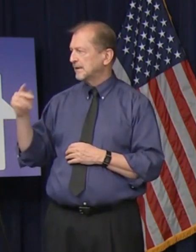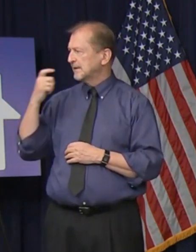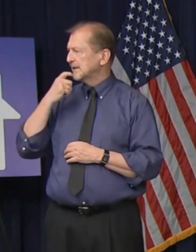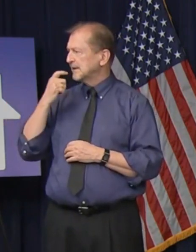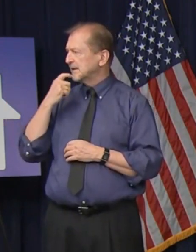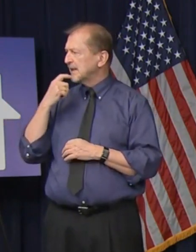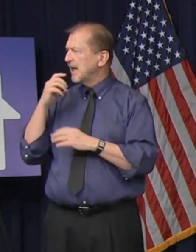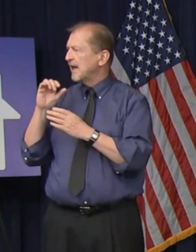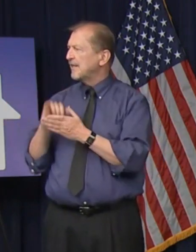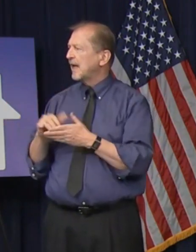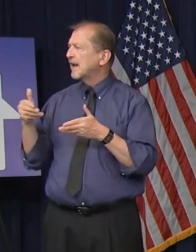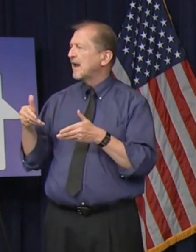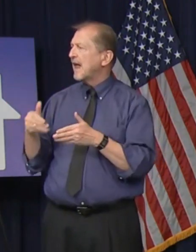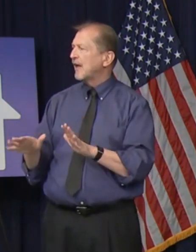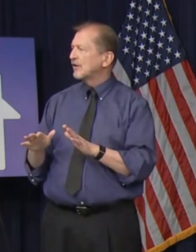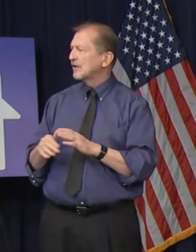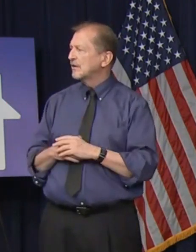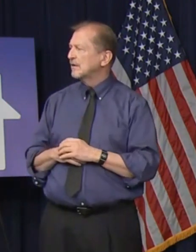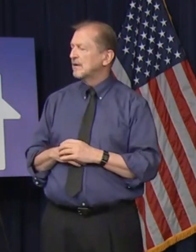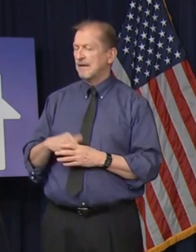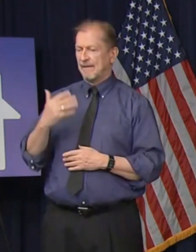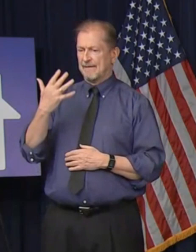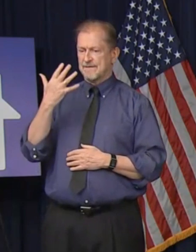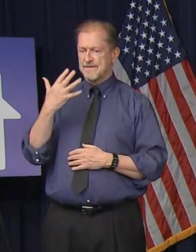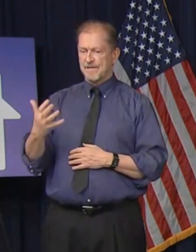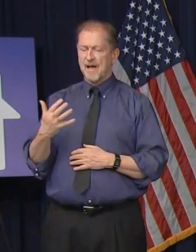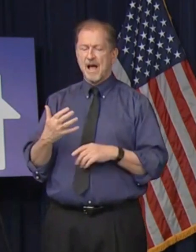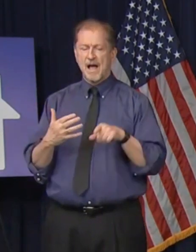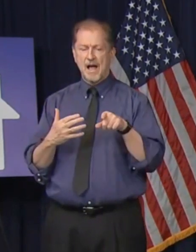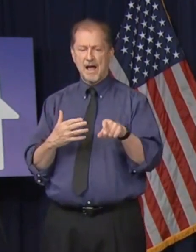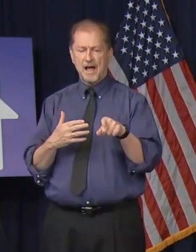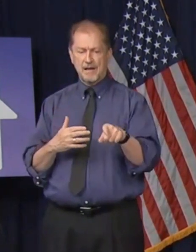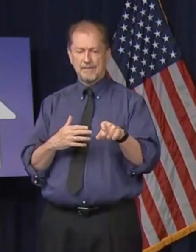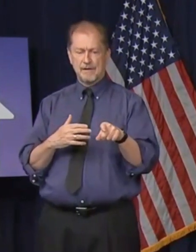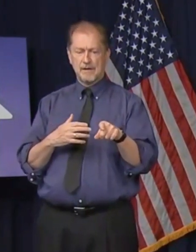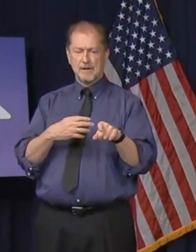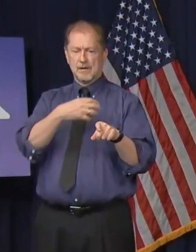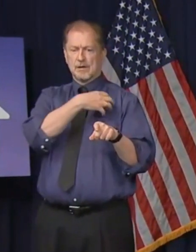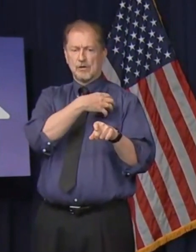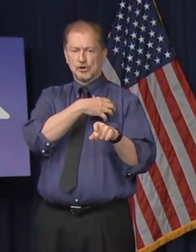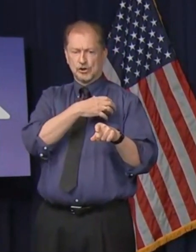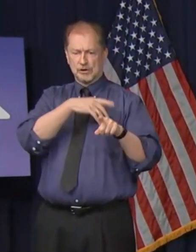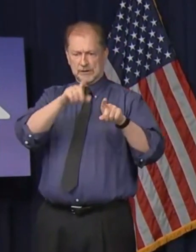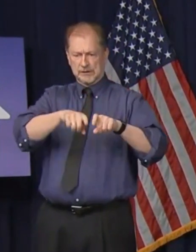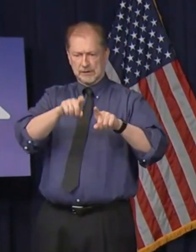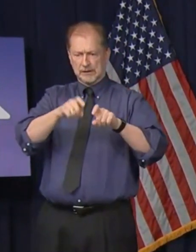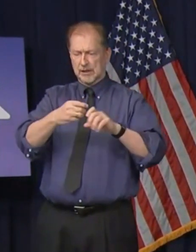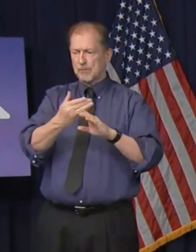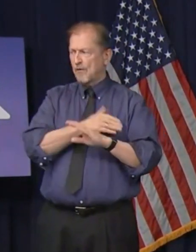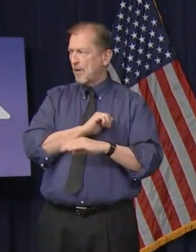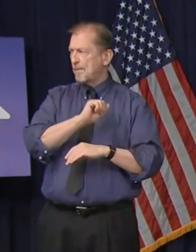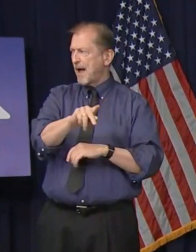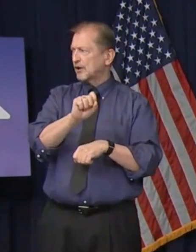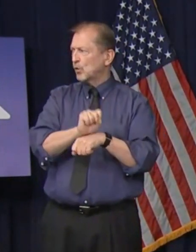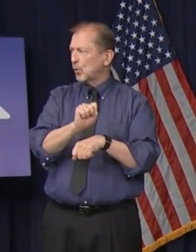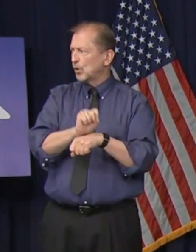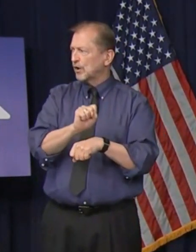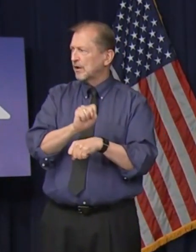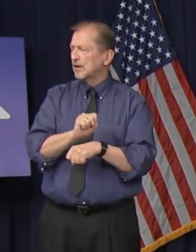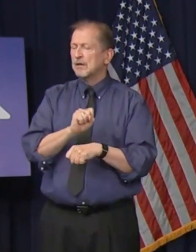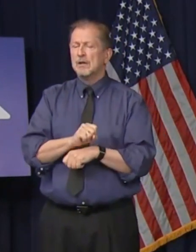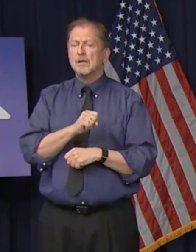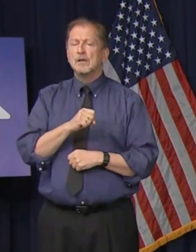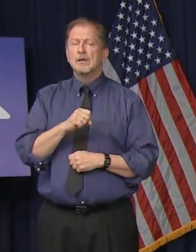of not allowing 5 Canton correctional officers to receive testing prior to returning to work. Yesterday, the governor said it was, quote, a